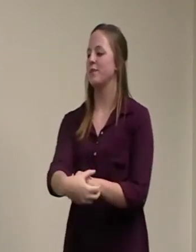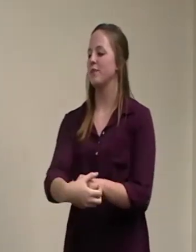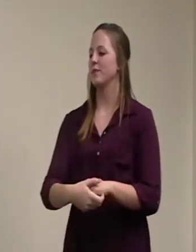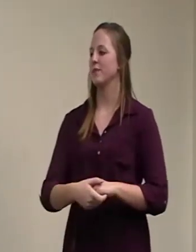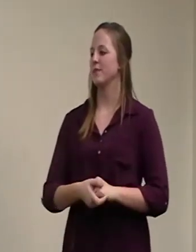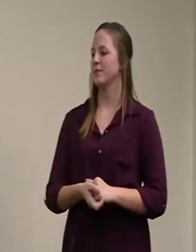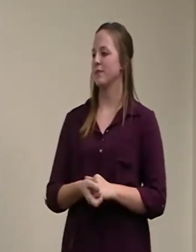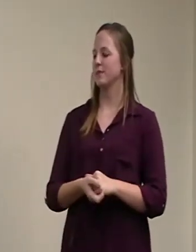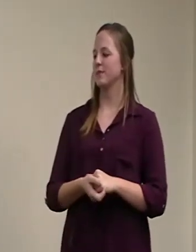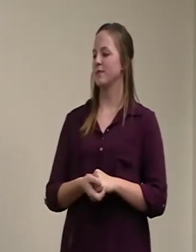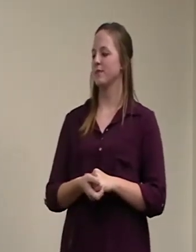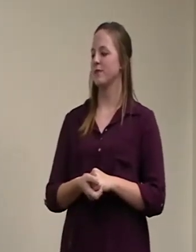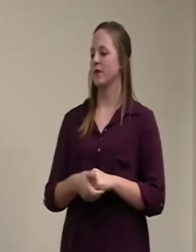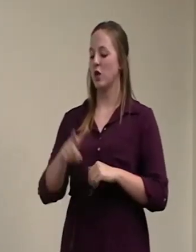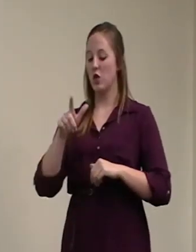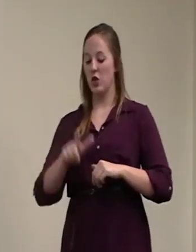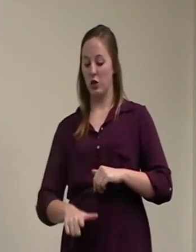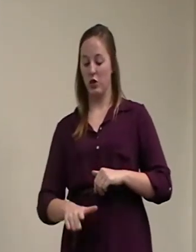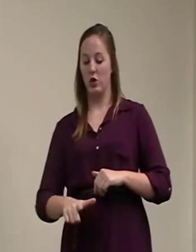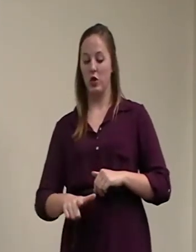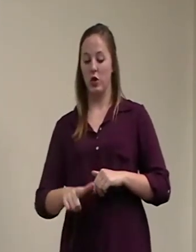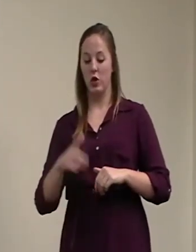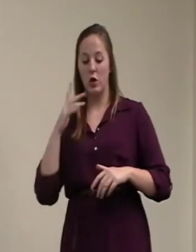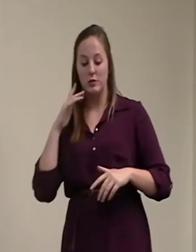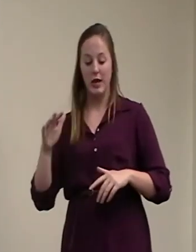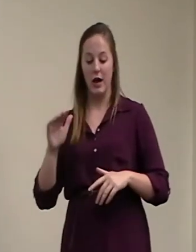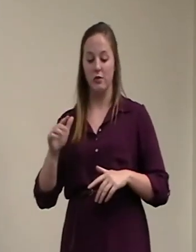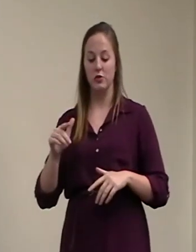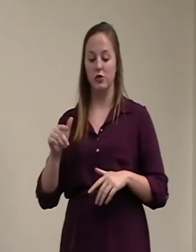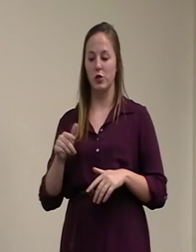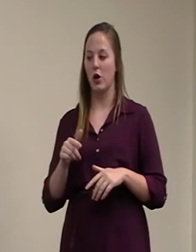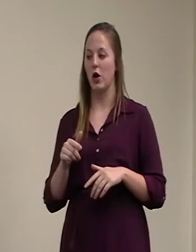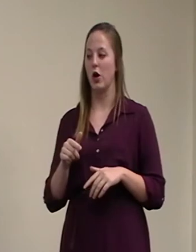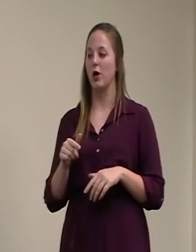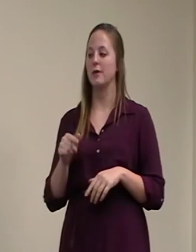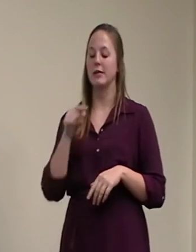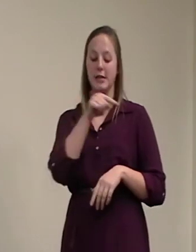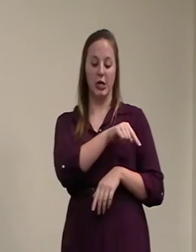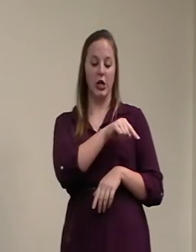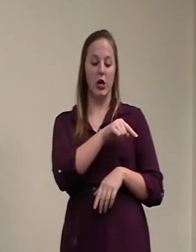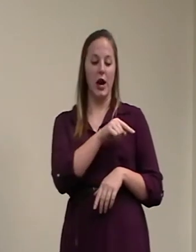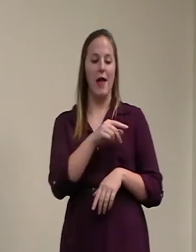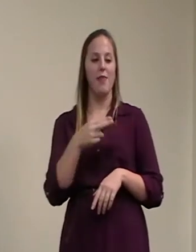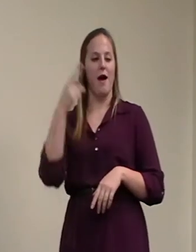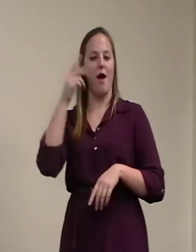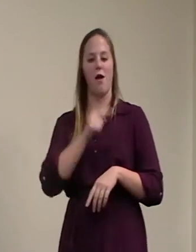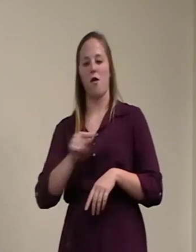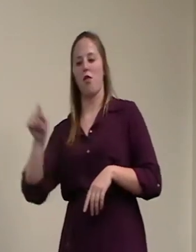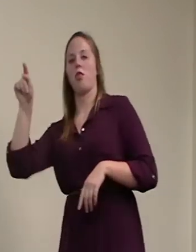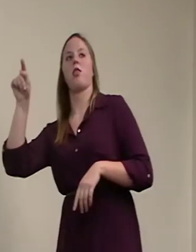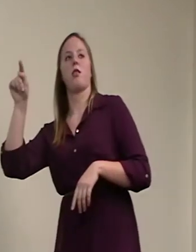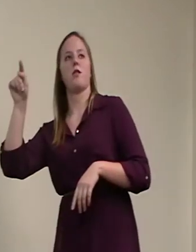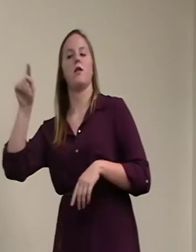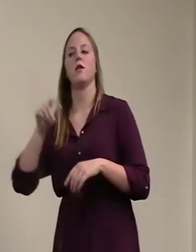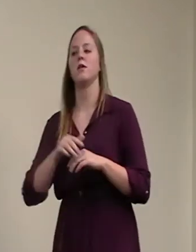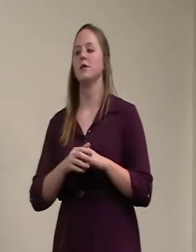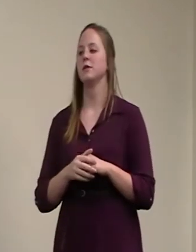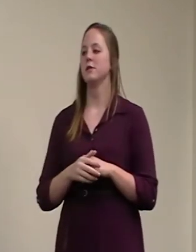Okay, so the low pitches are over here and the high pitches are over here. So it goes from low to high. This side of the